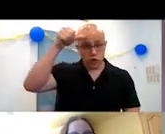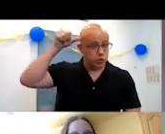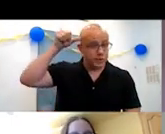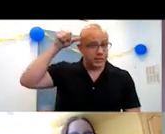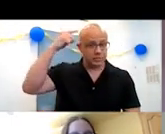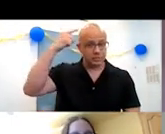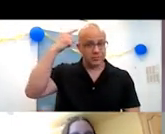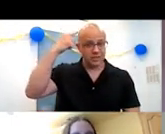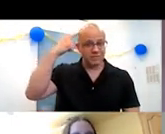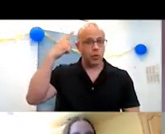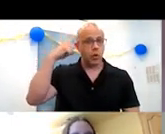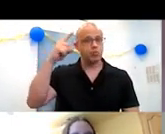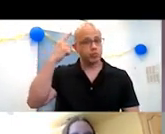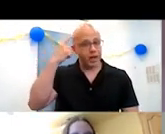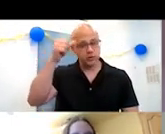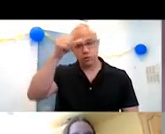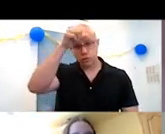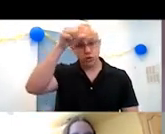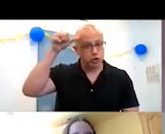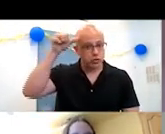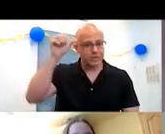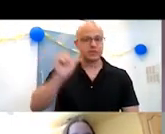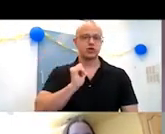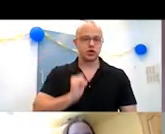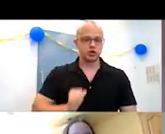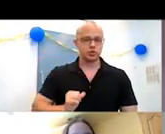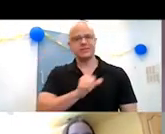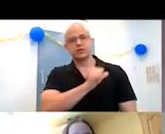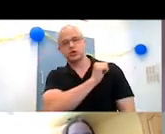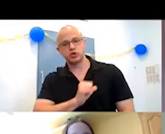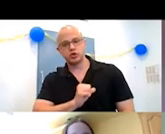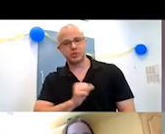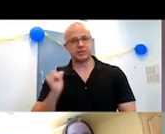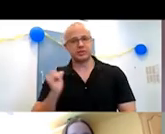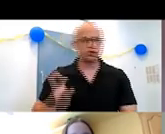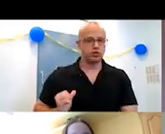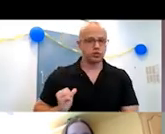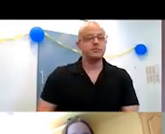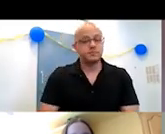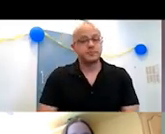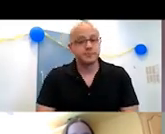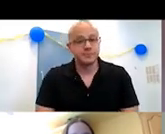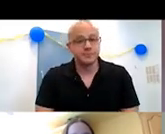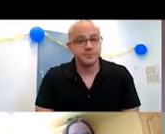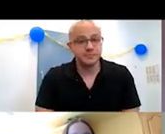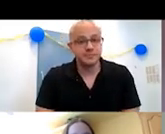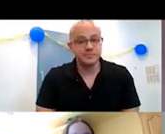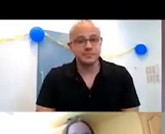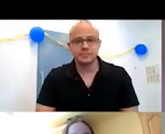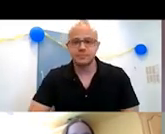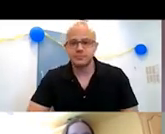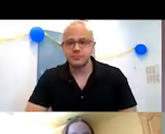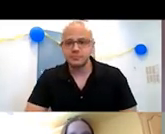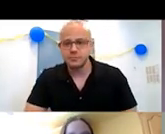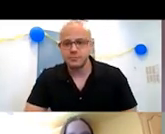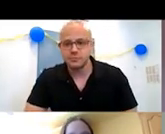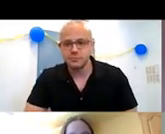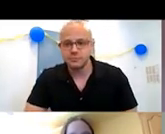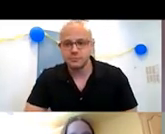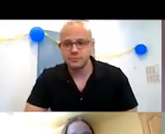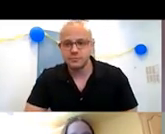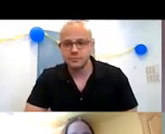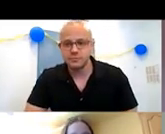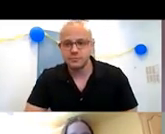exactly where the surgery was. You can have brain surgery, surgery in your chest, lungs,